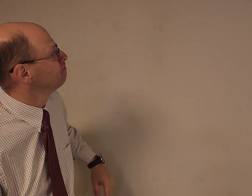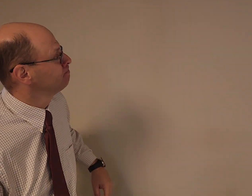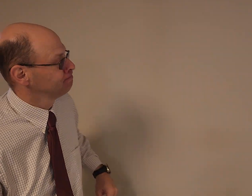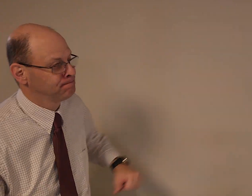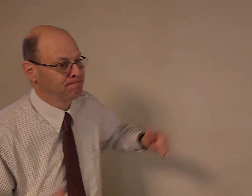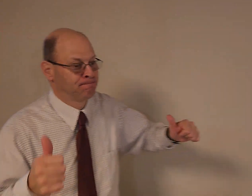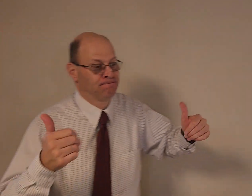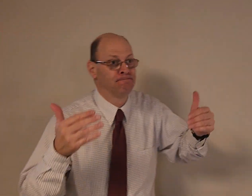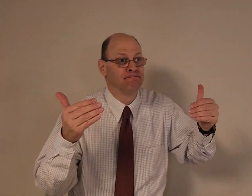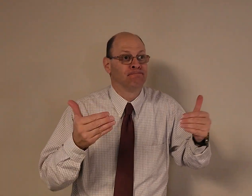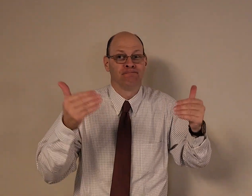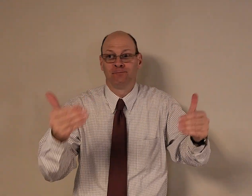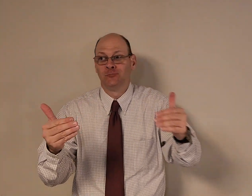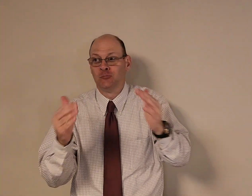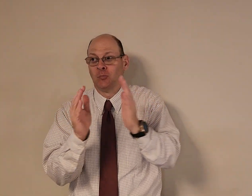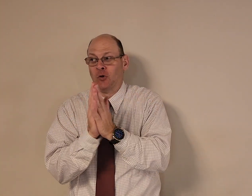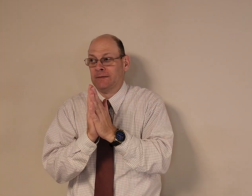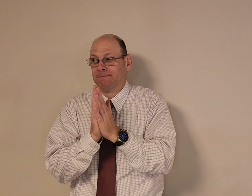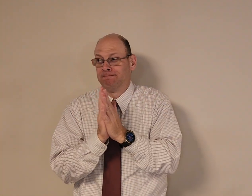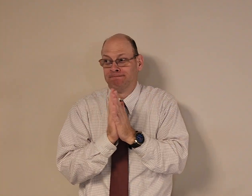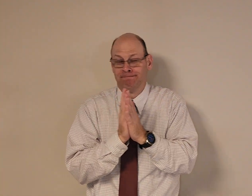Samaritan. Let's end with prayer.